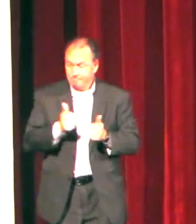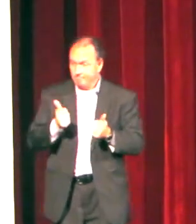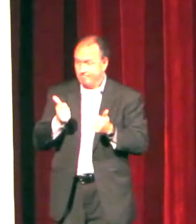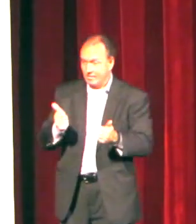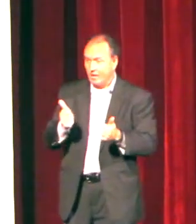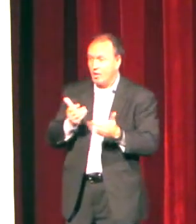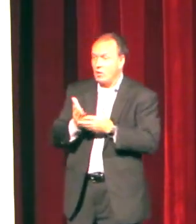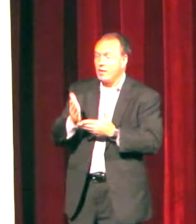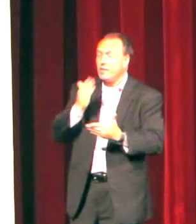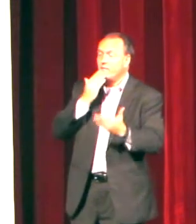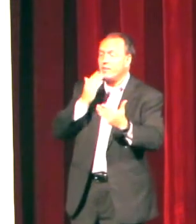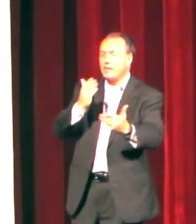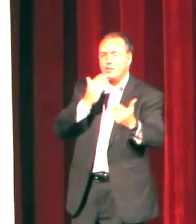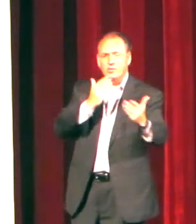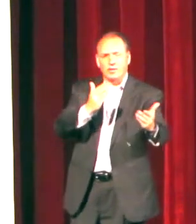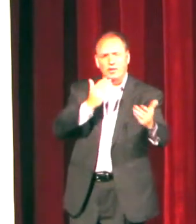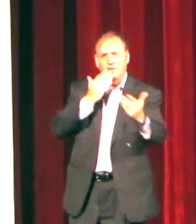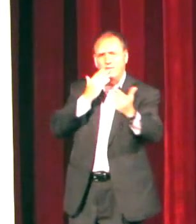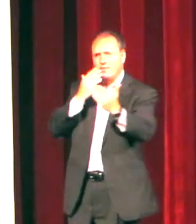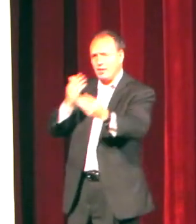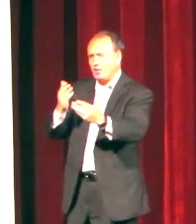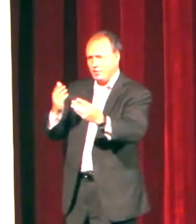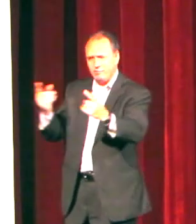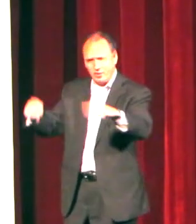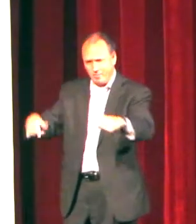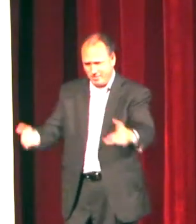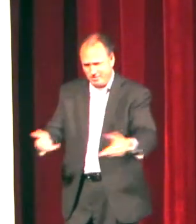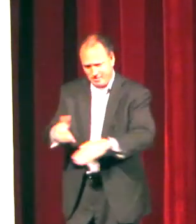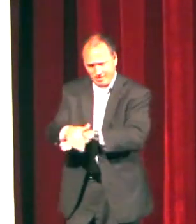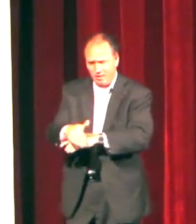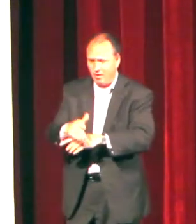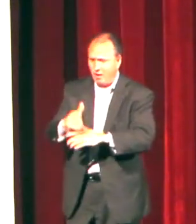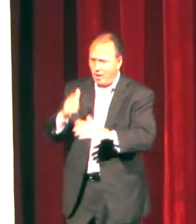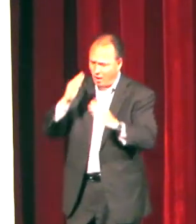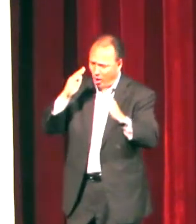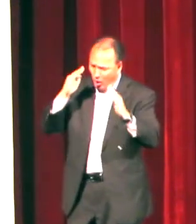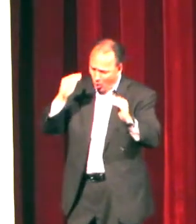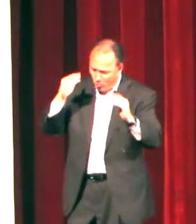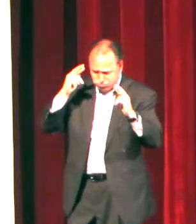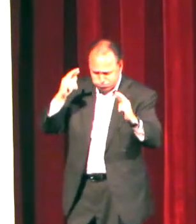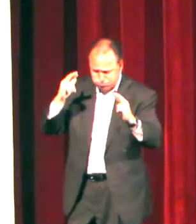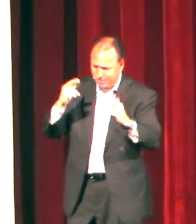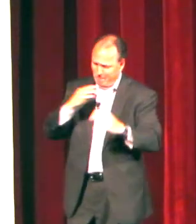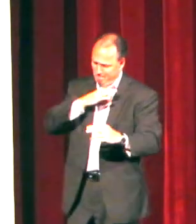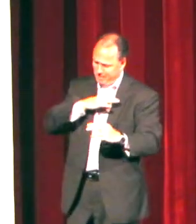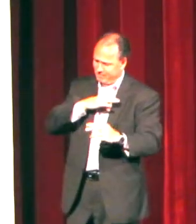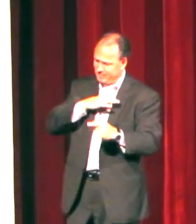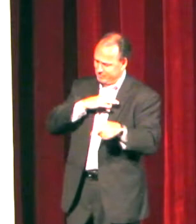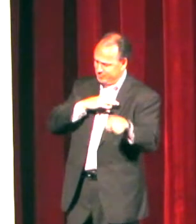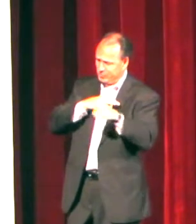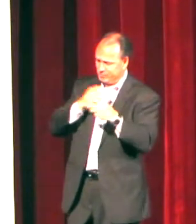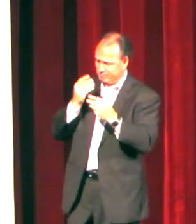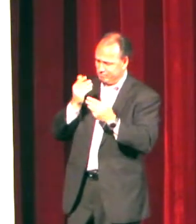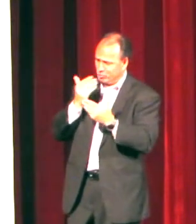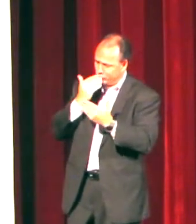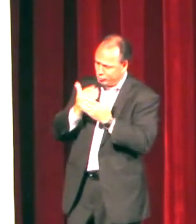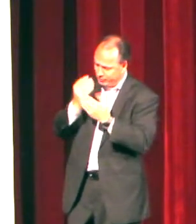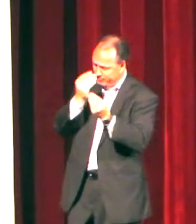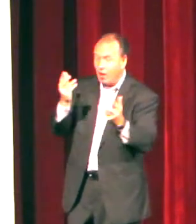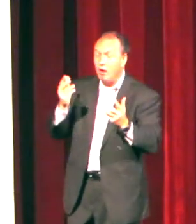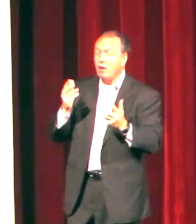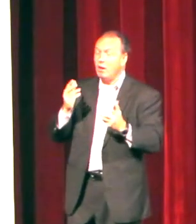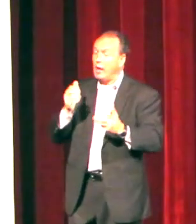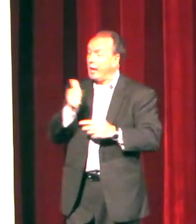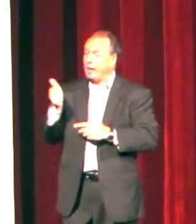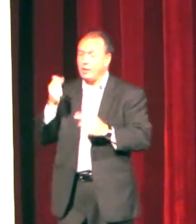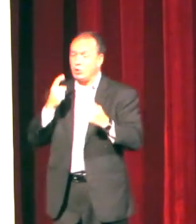right, well, thank you very much for being here. I hope this was beneficial and informative for you. If you do have